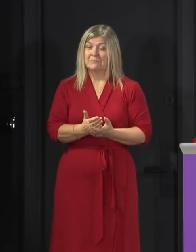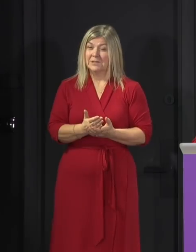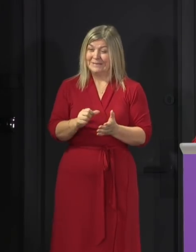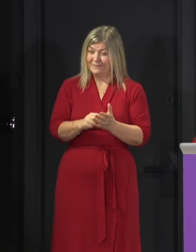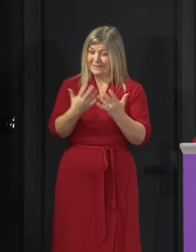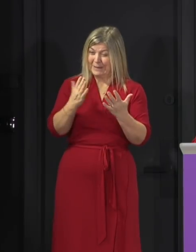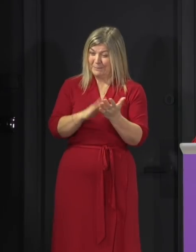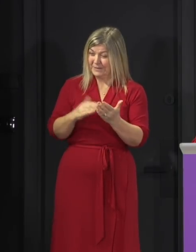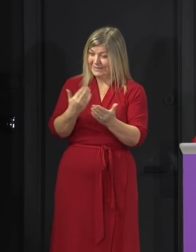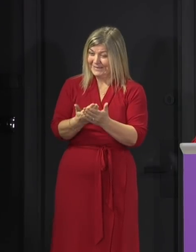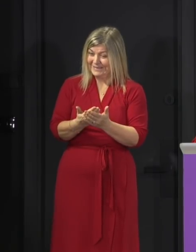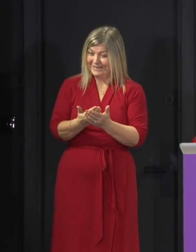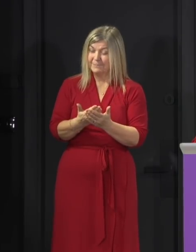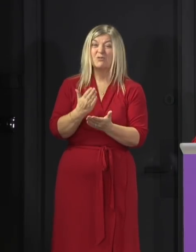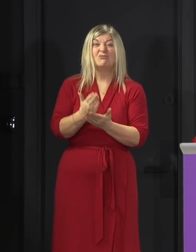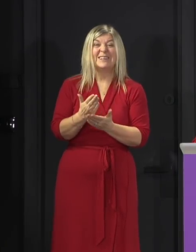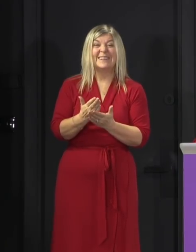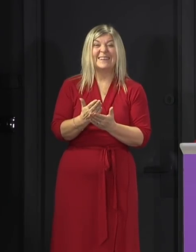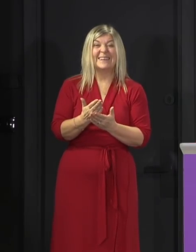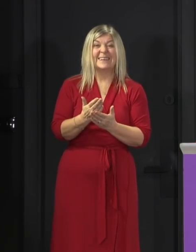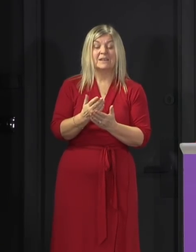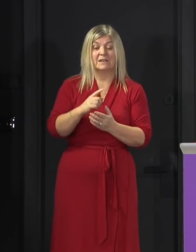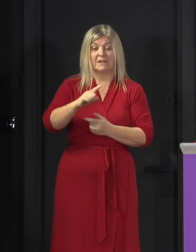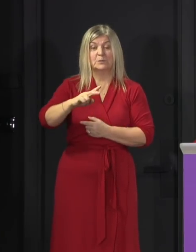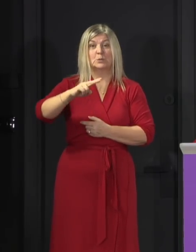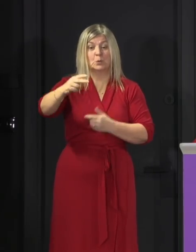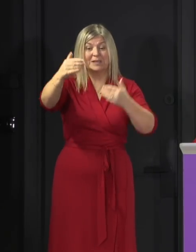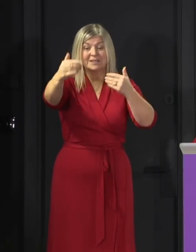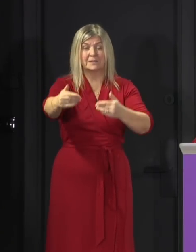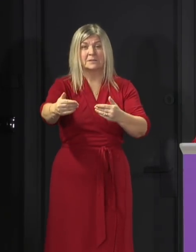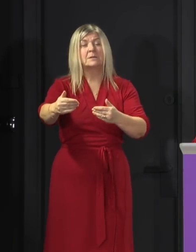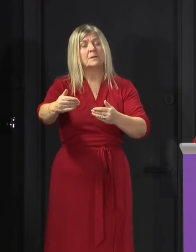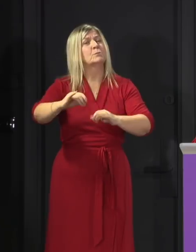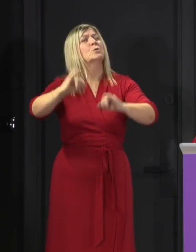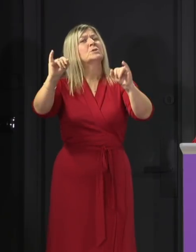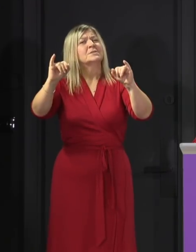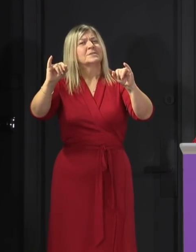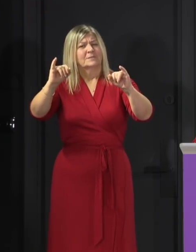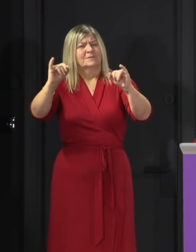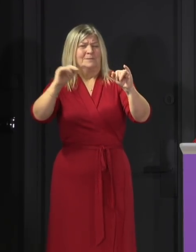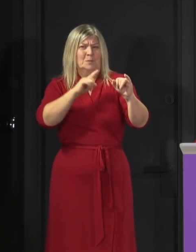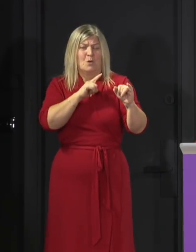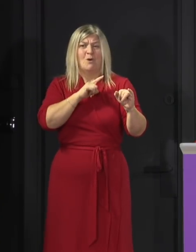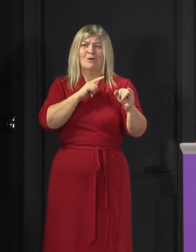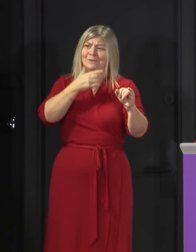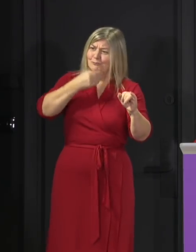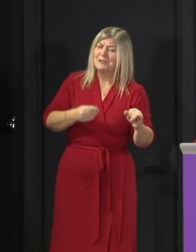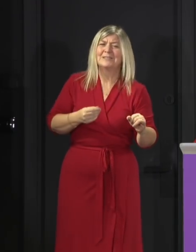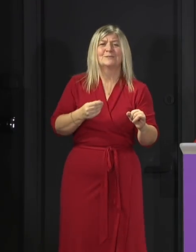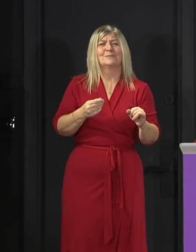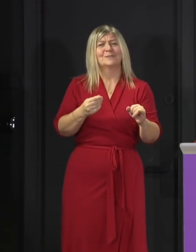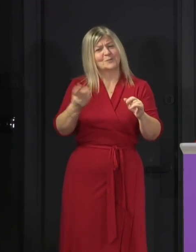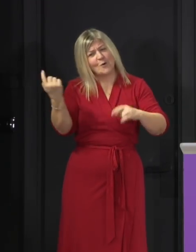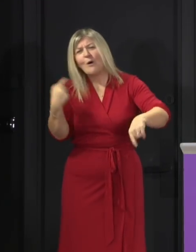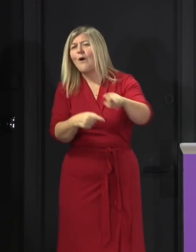next couple of weeks will be the most difficult period yet, because we are going into a period when we normally, all of us, like to